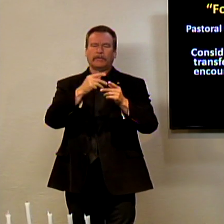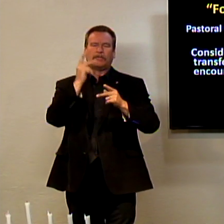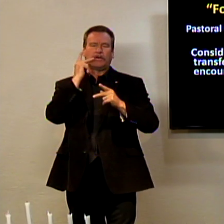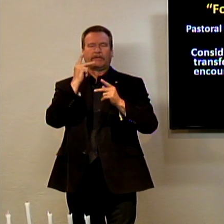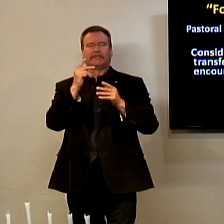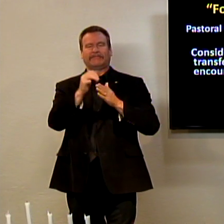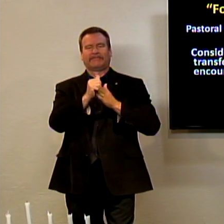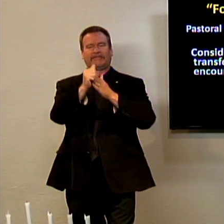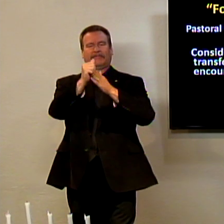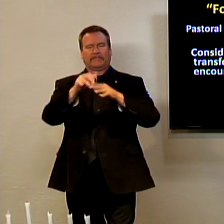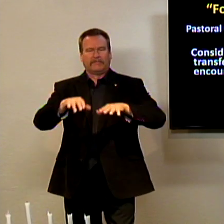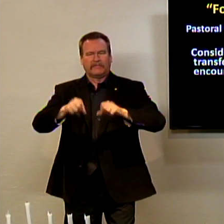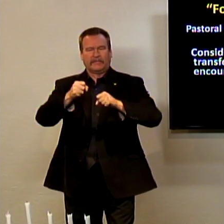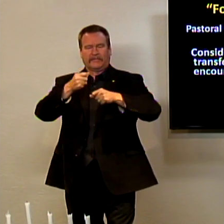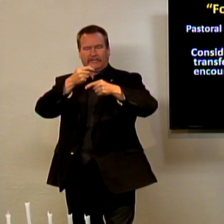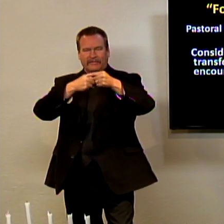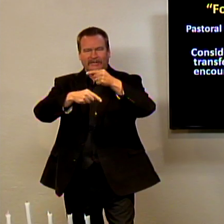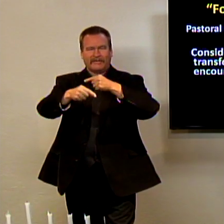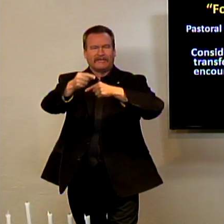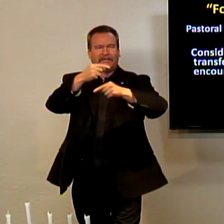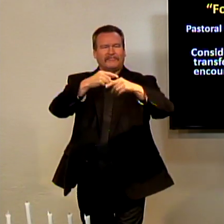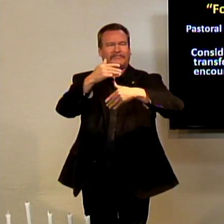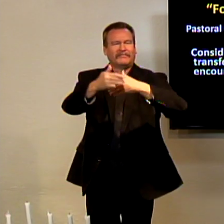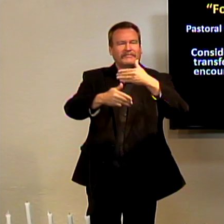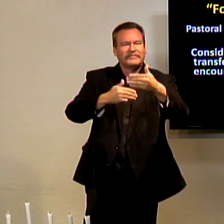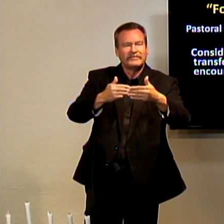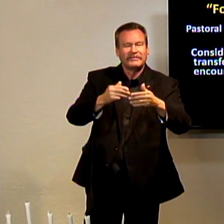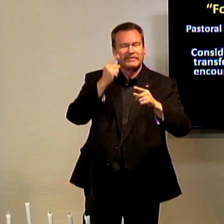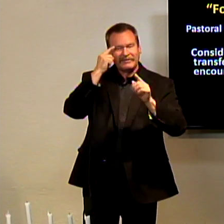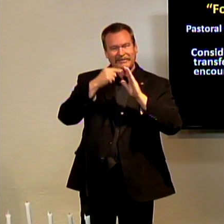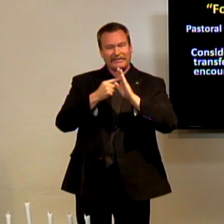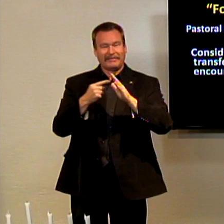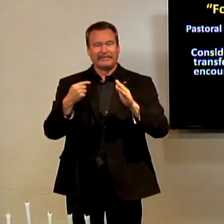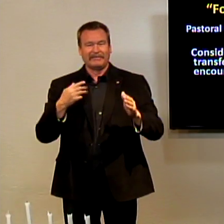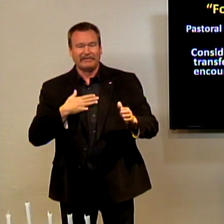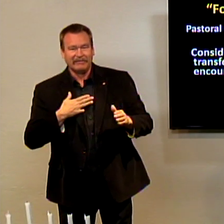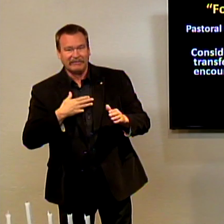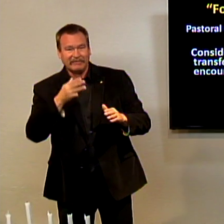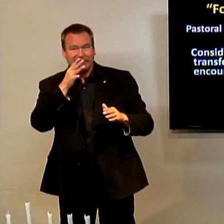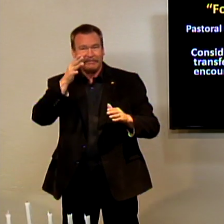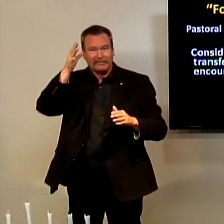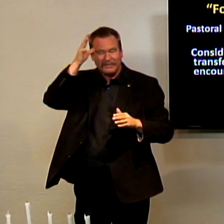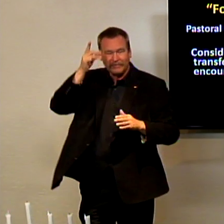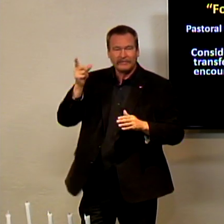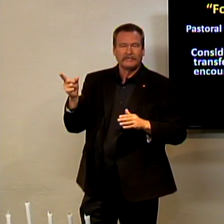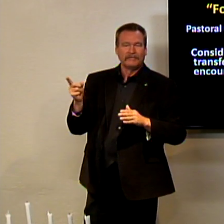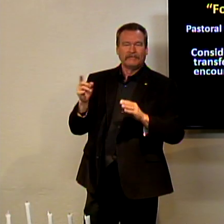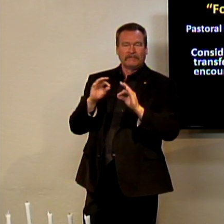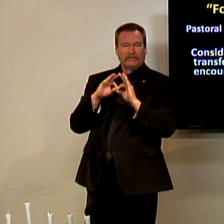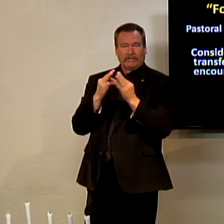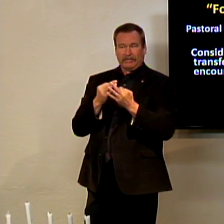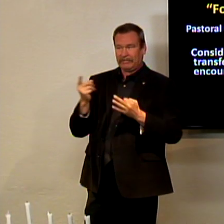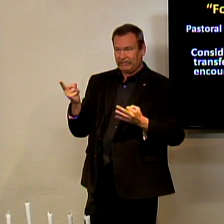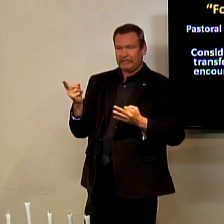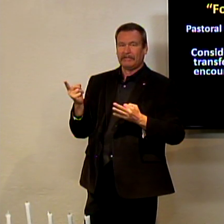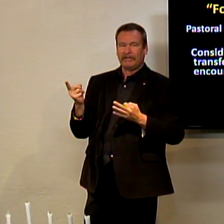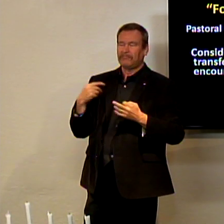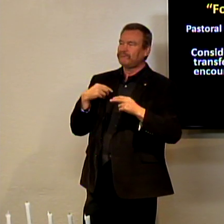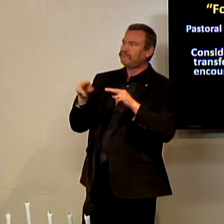in a position of leadership to take over in case the leaders die. An example of this is my parents and my